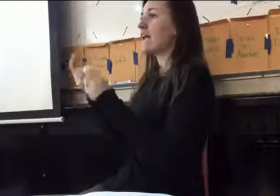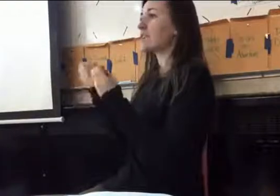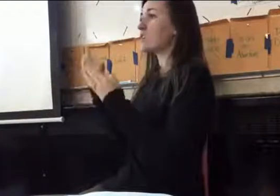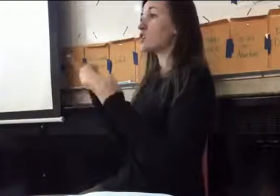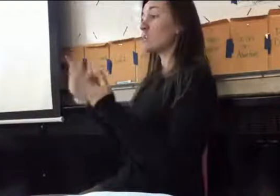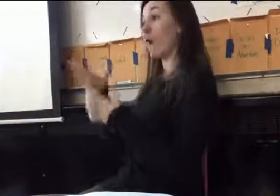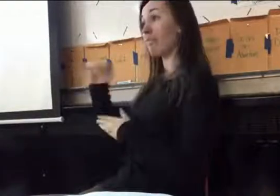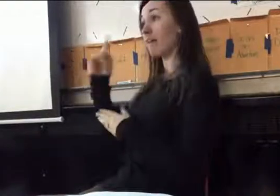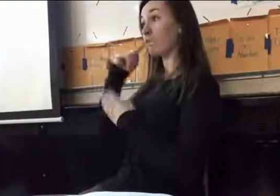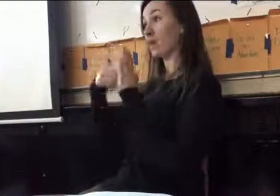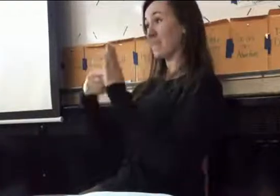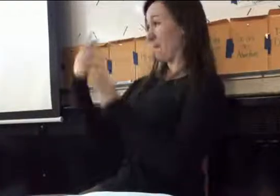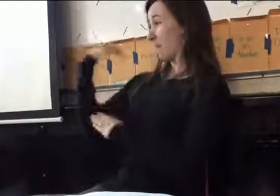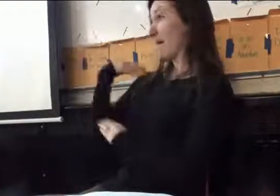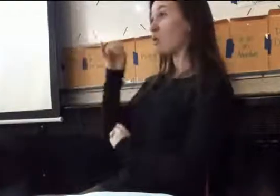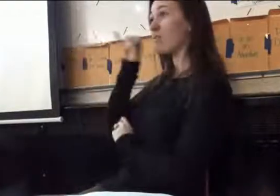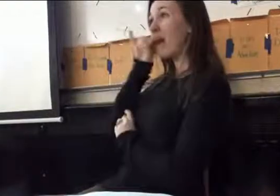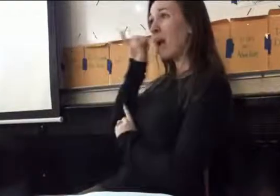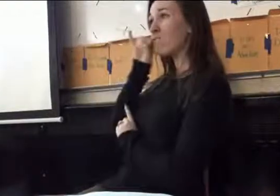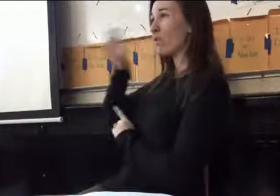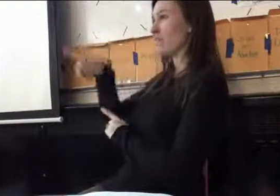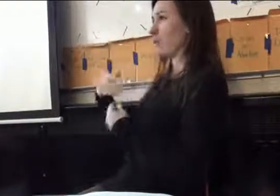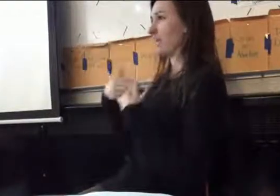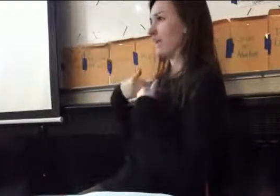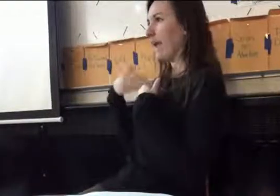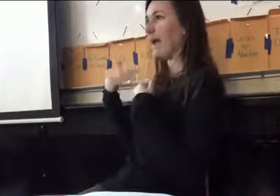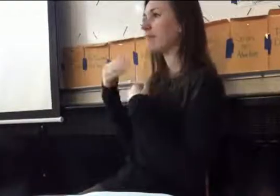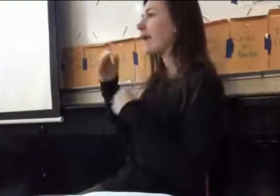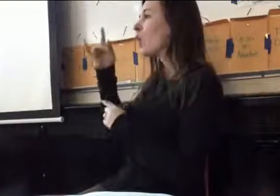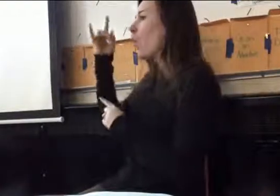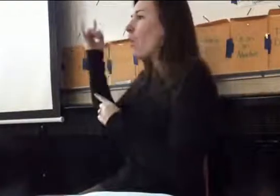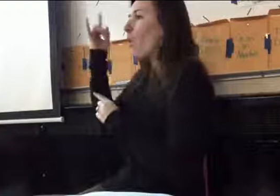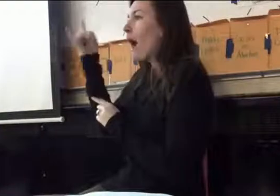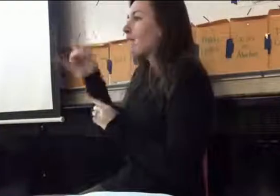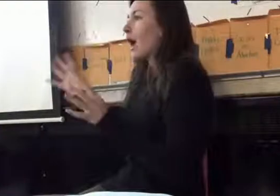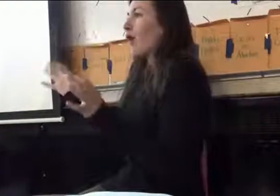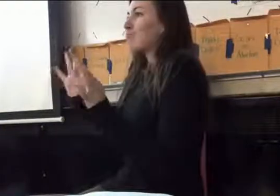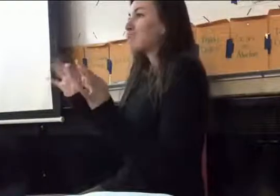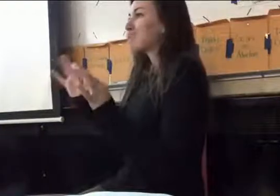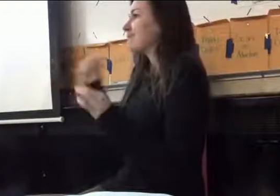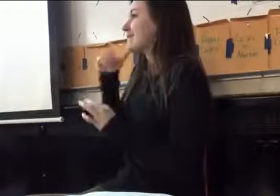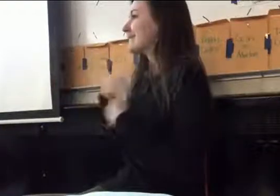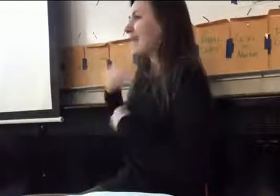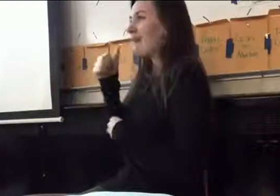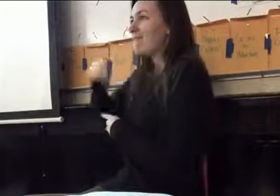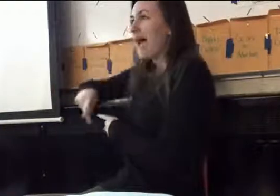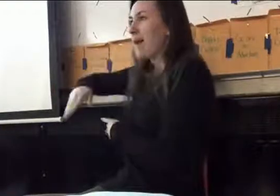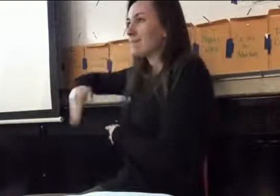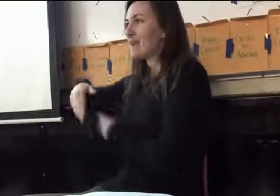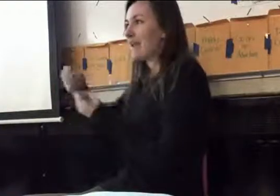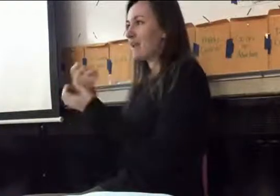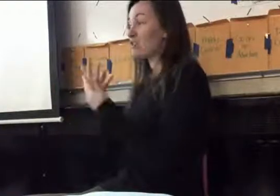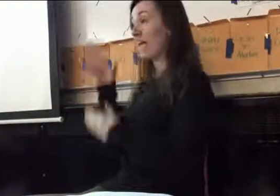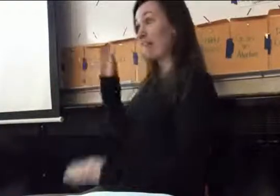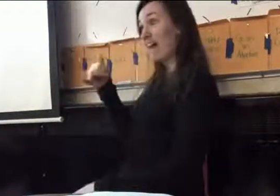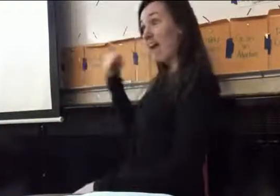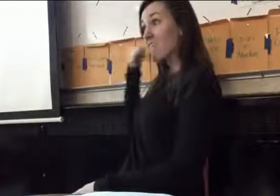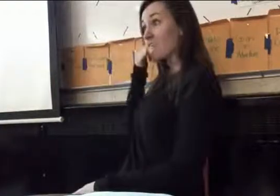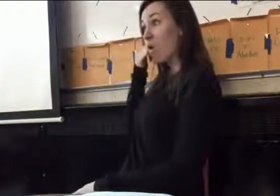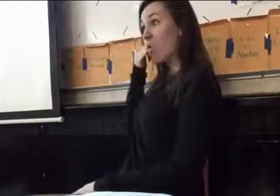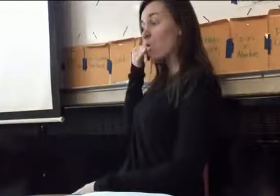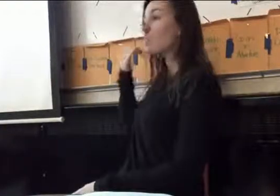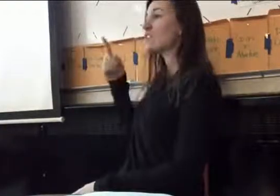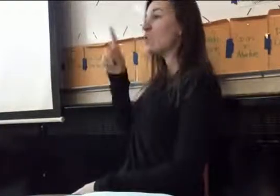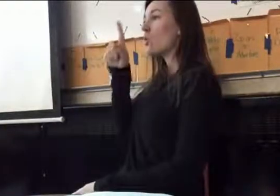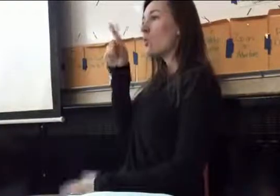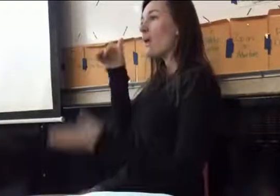back in the day, that only had like stock apps and can only connect to Wi-Fi, it wasn't really a phone, really. That phone was